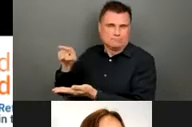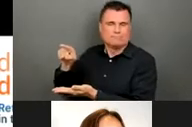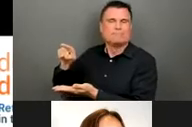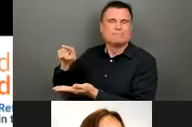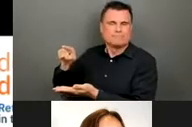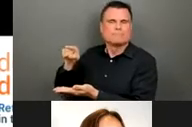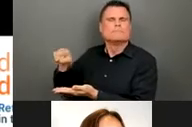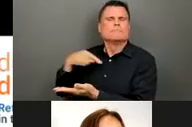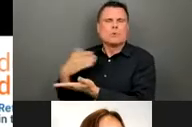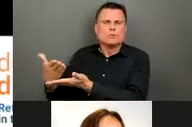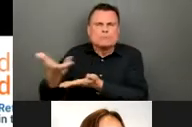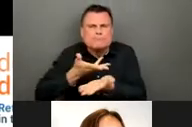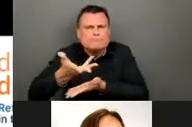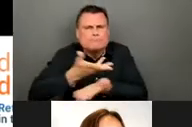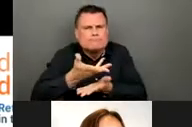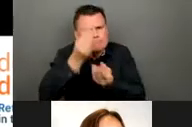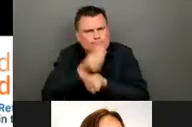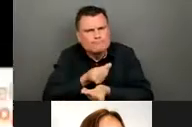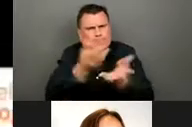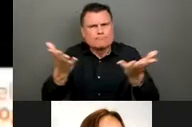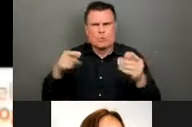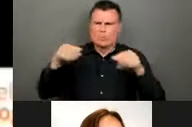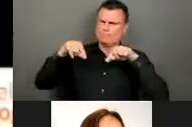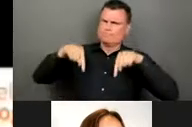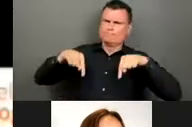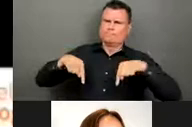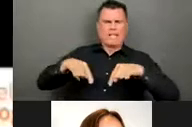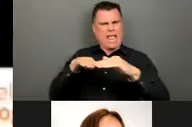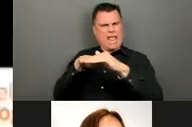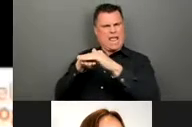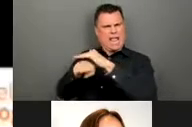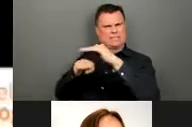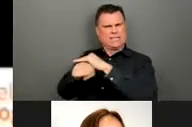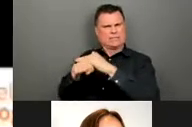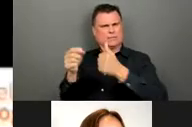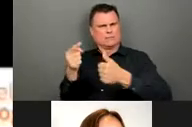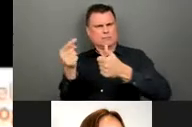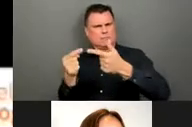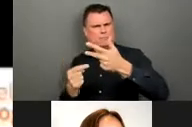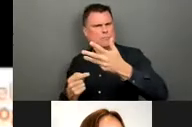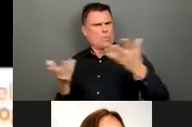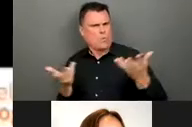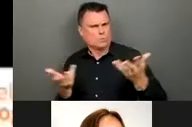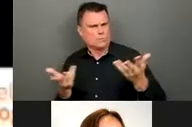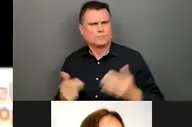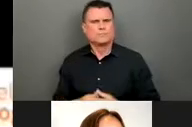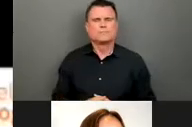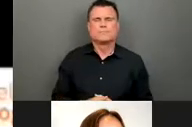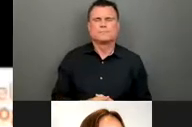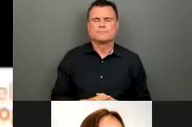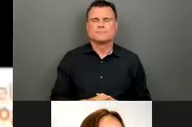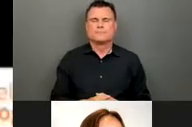event accessibility features today before we start. Please note that there will be sign